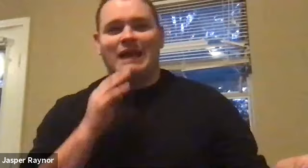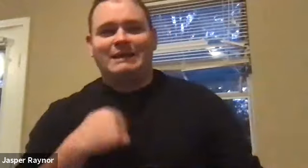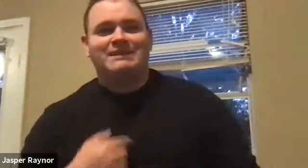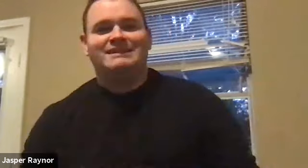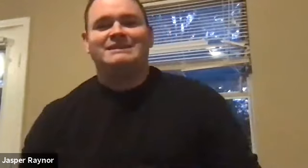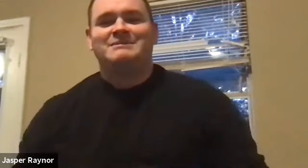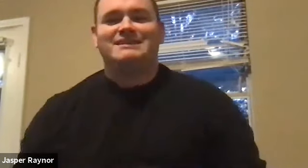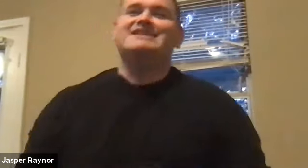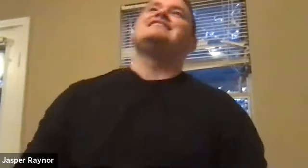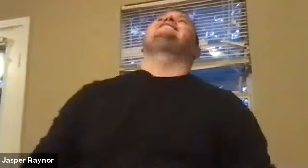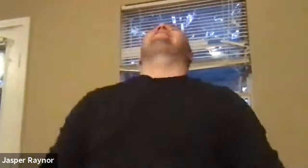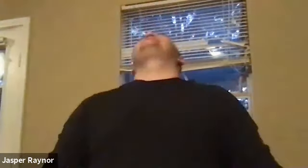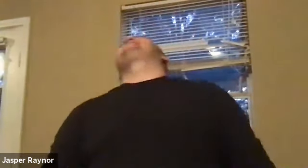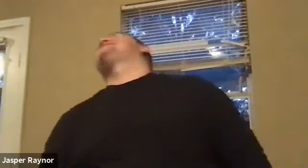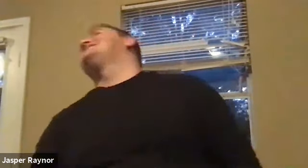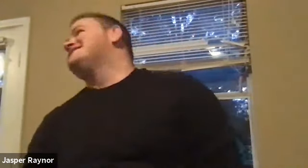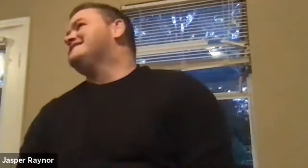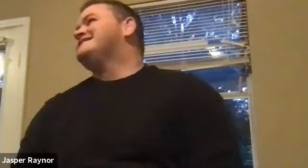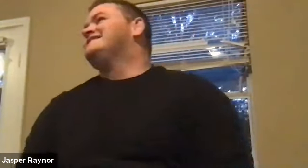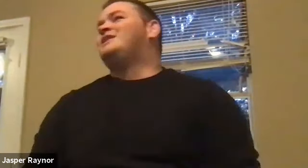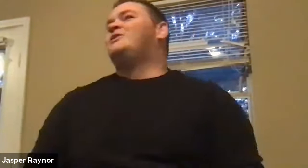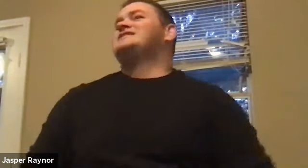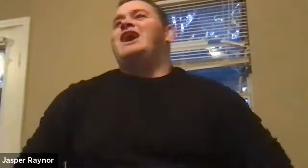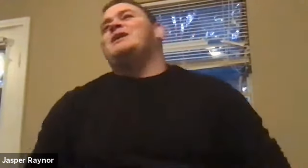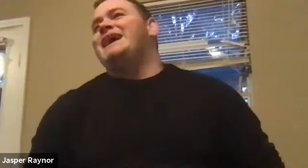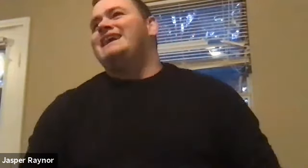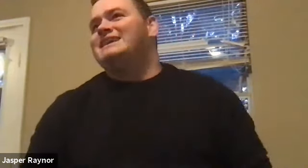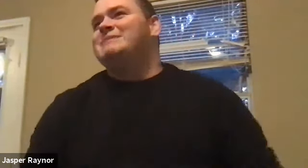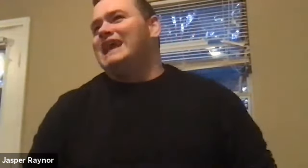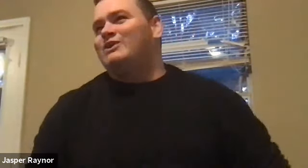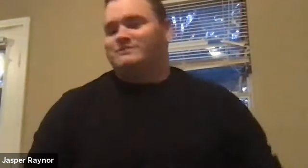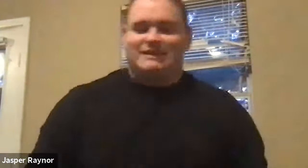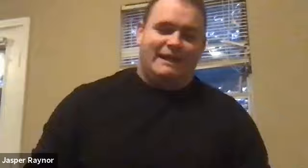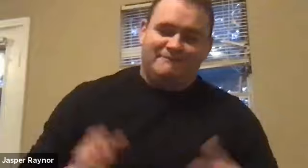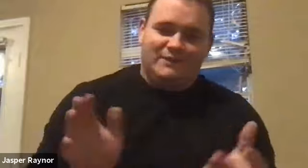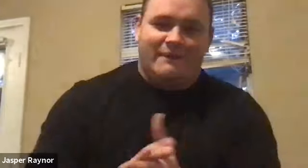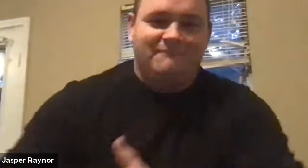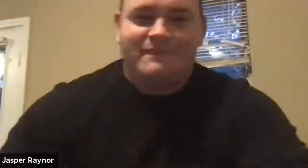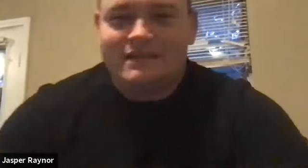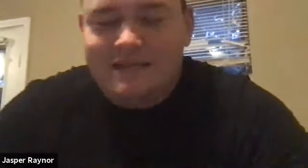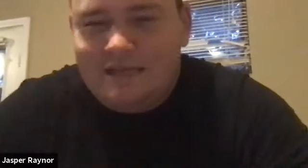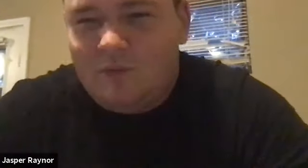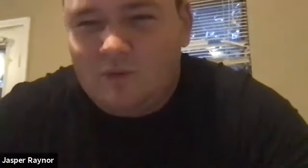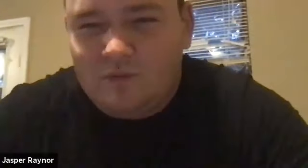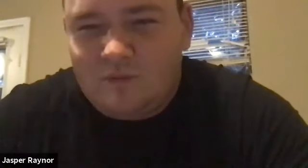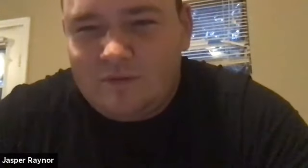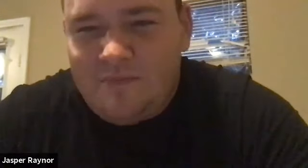to me. Oh, I don't want to talk about it. Leave me alone. Yeah. Any more?